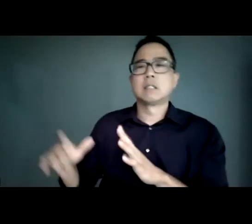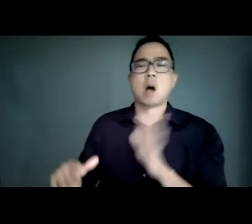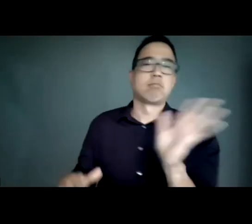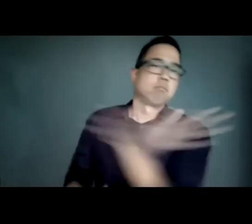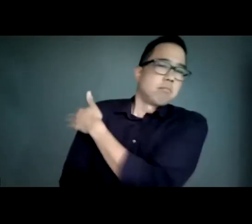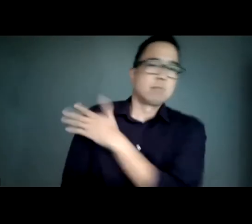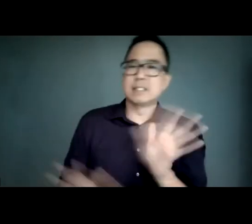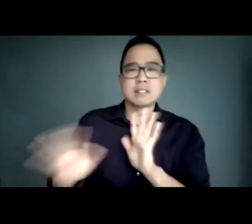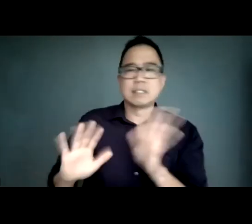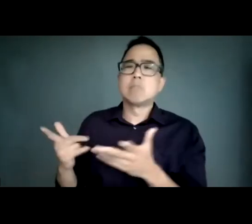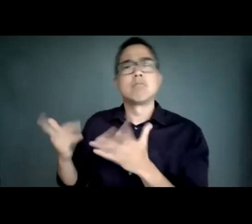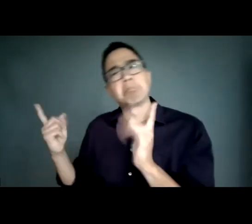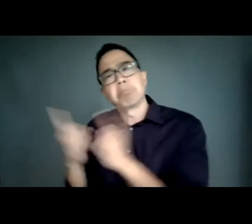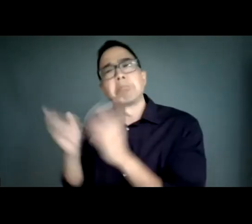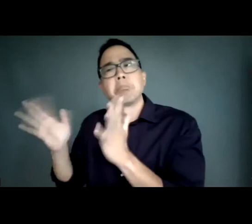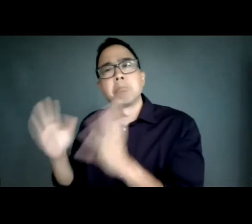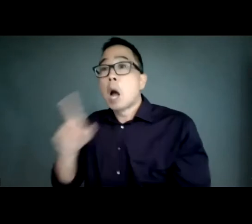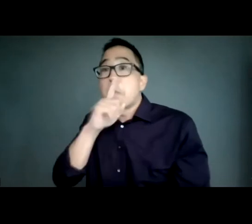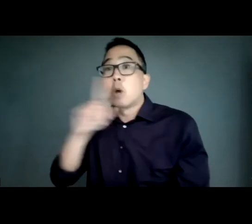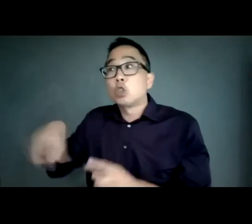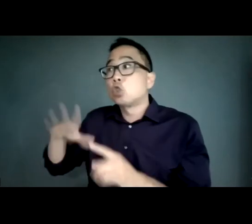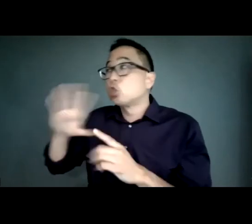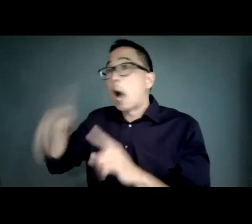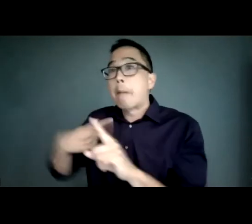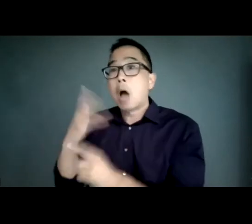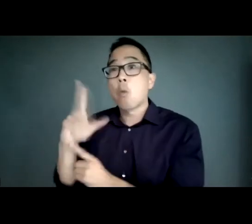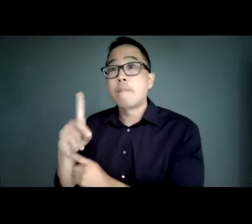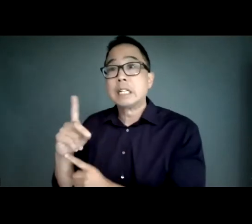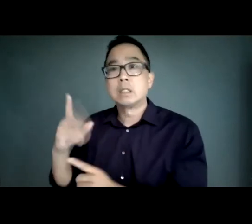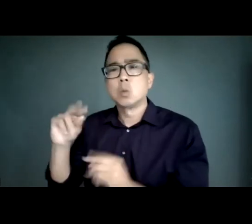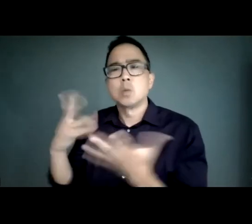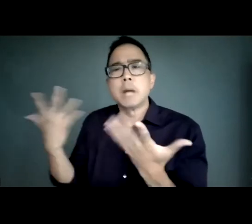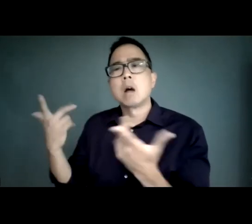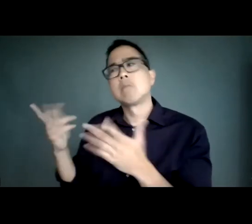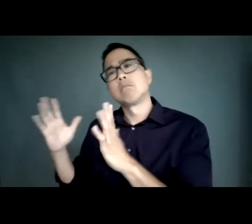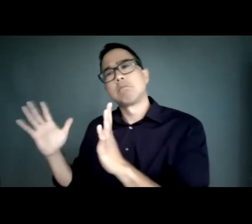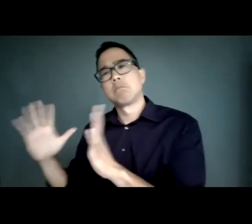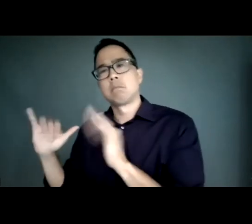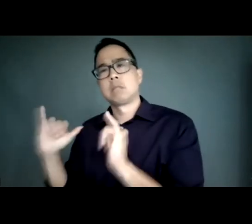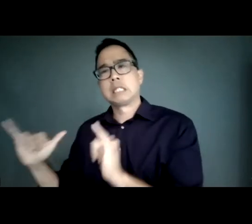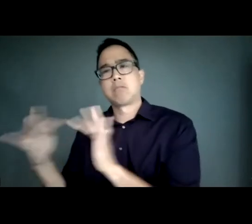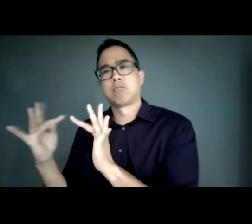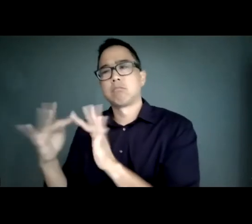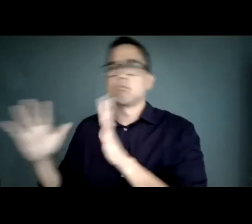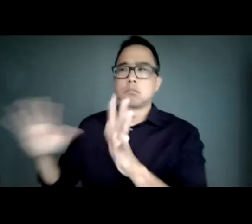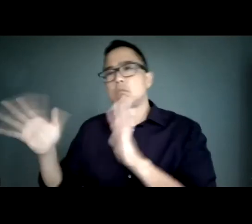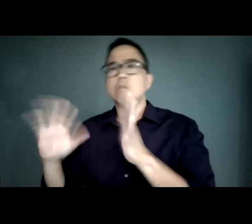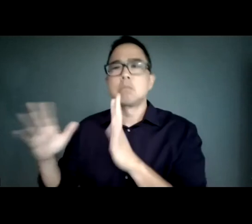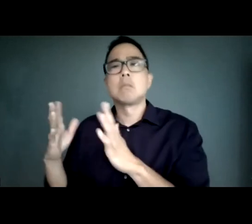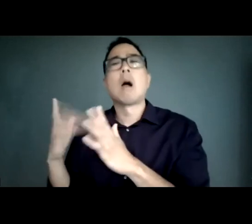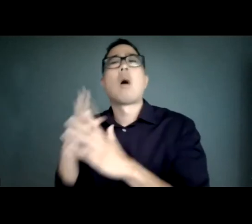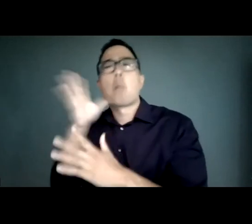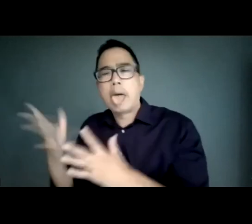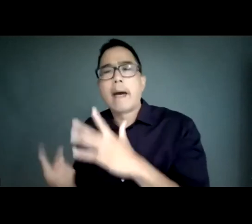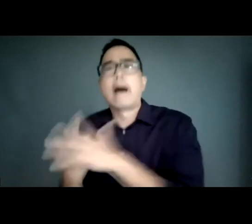they were your buddy in college, they're your friend, don't dismiss them. That doesn't mean you should talk about COVID,